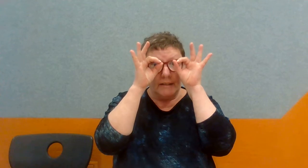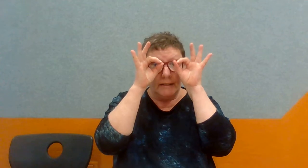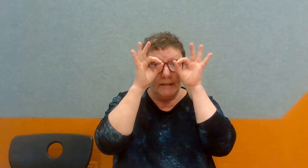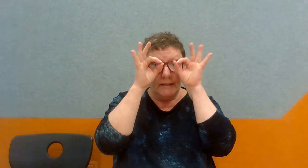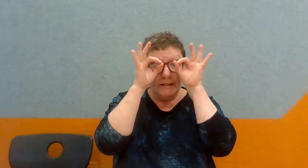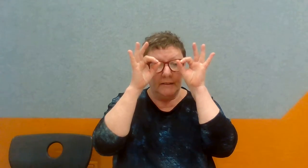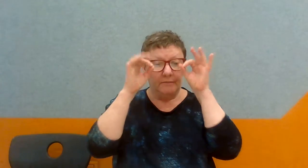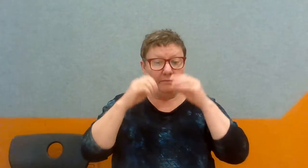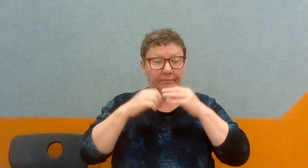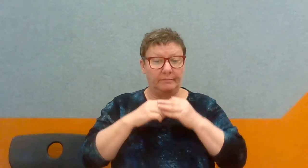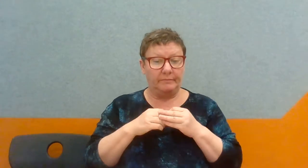Glasses.